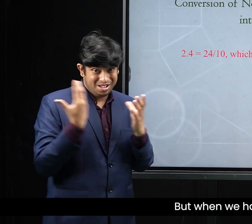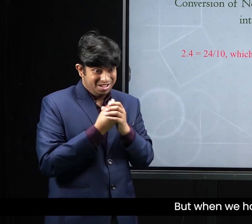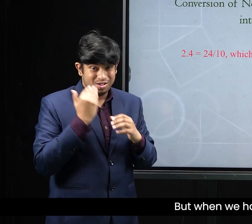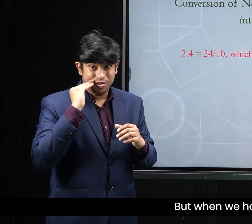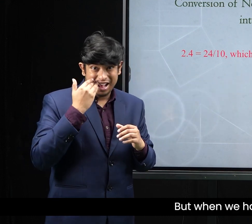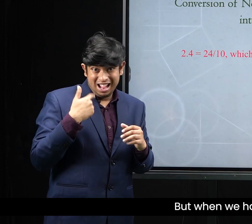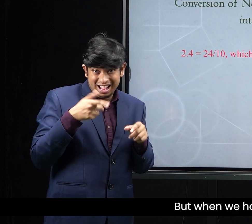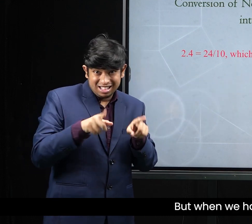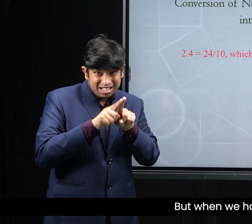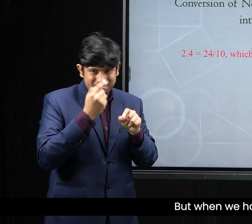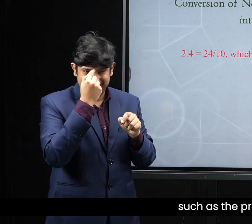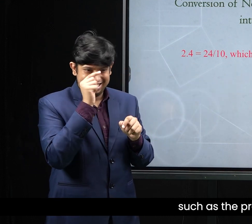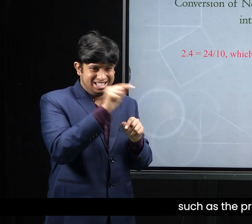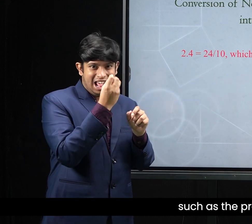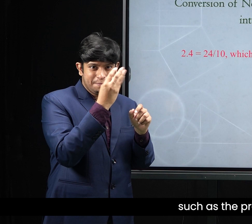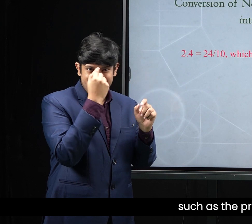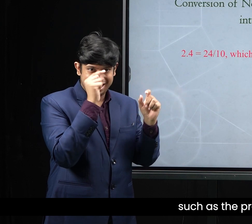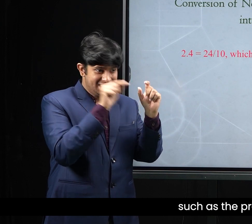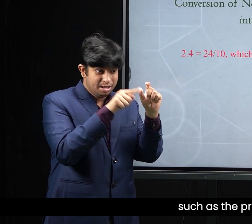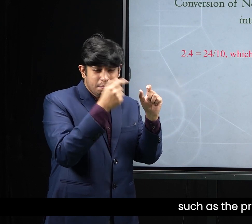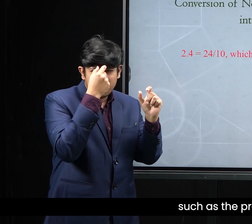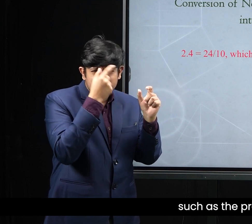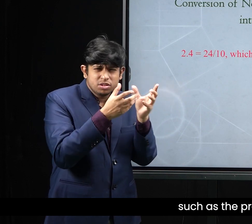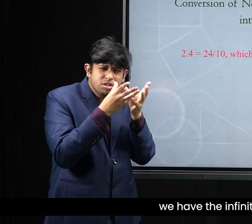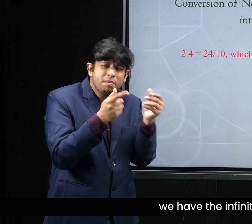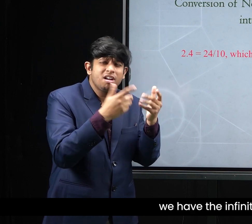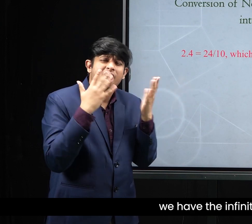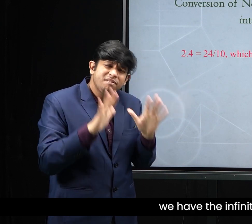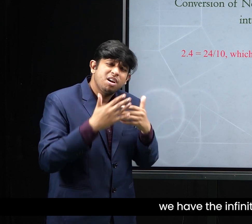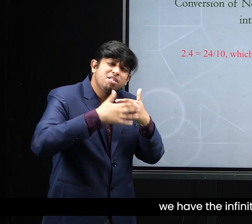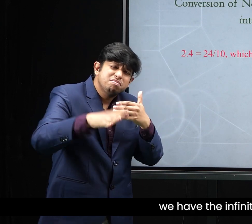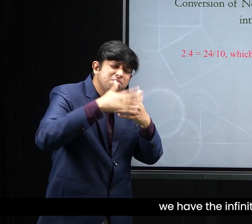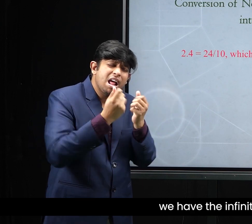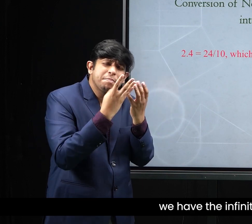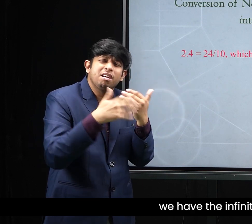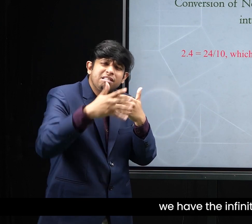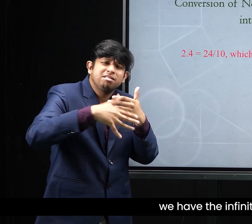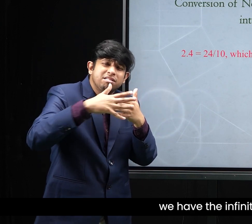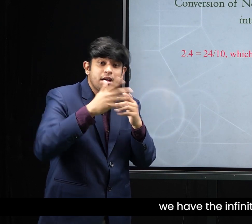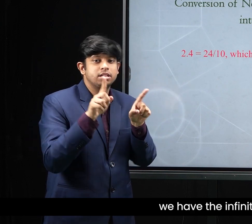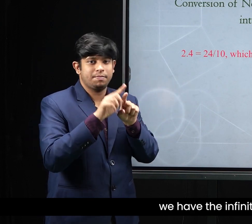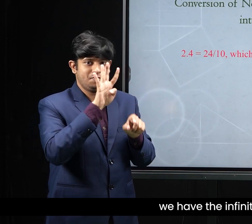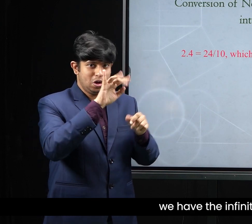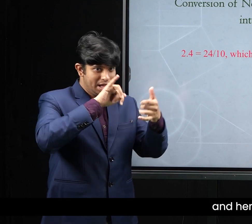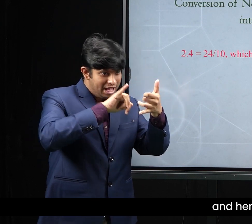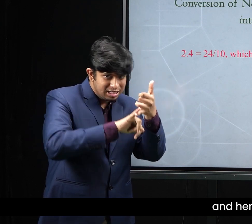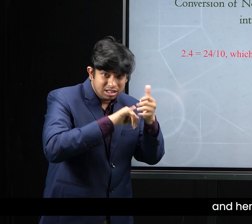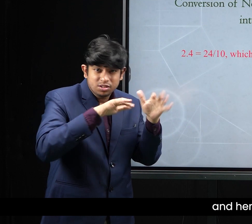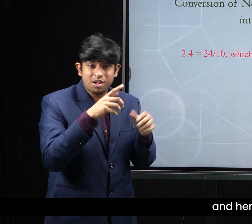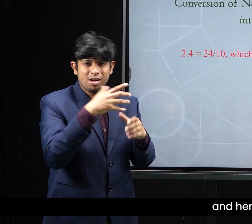But when we have a decimal such as the problem is that we have the infinite numbers of 4s, and hence we'll